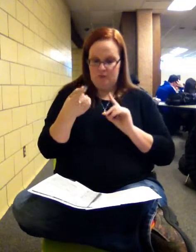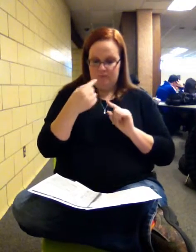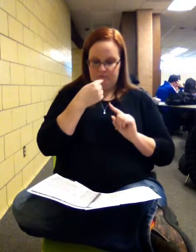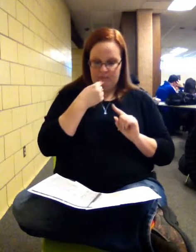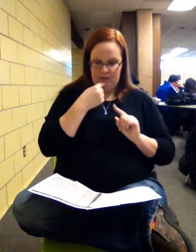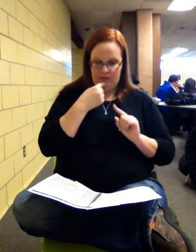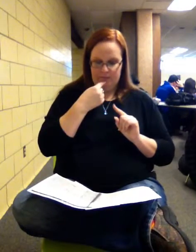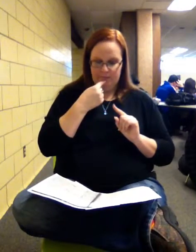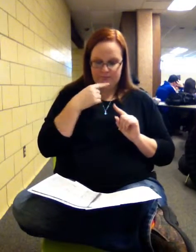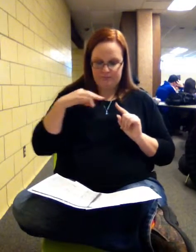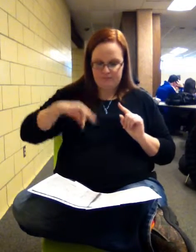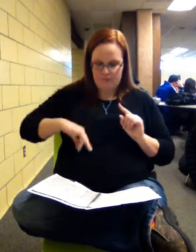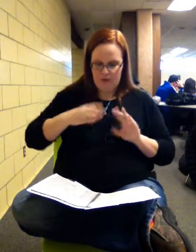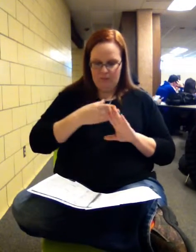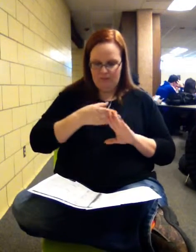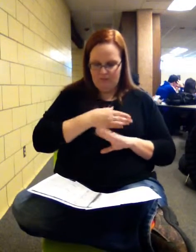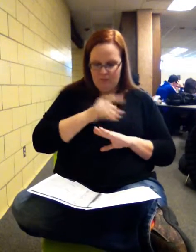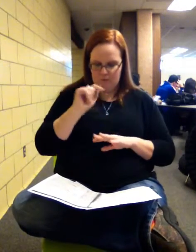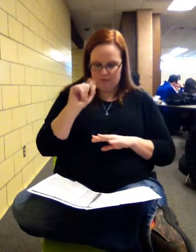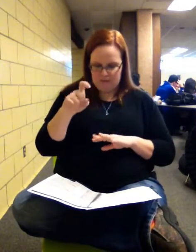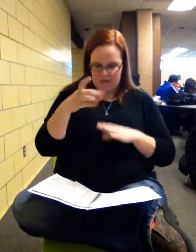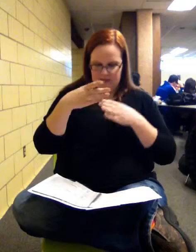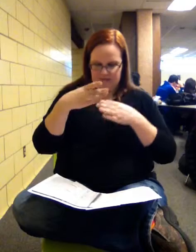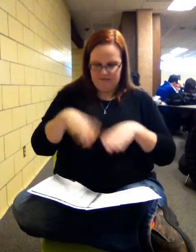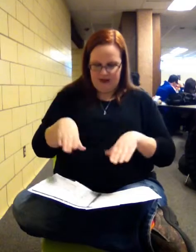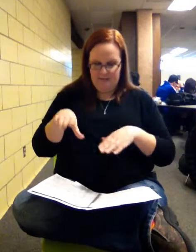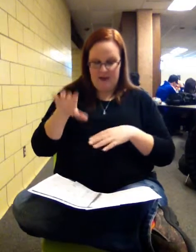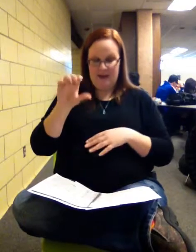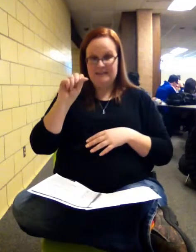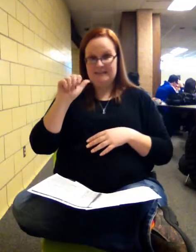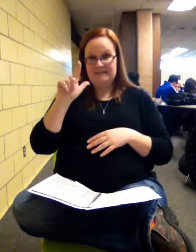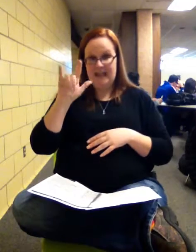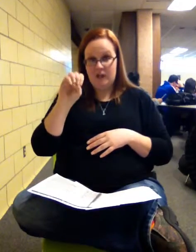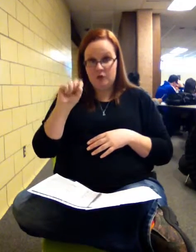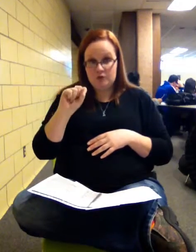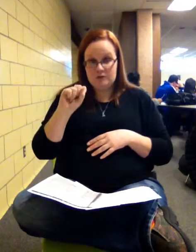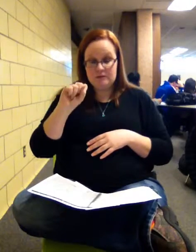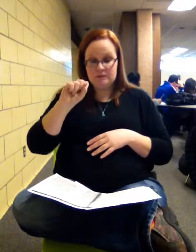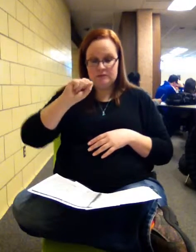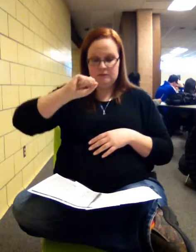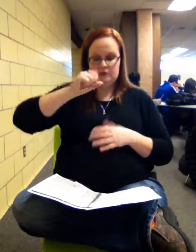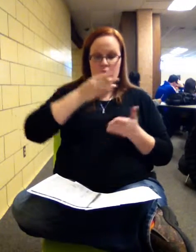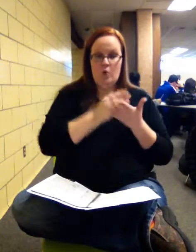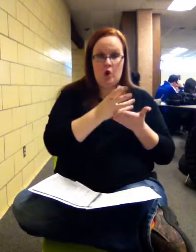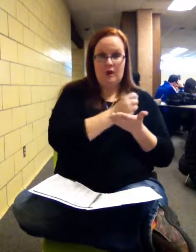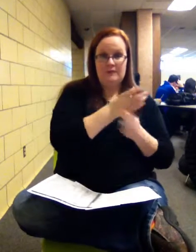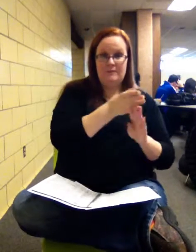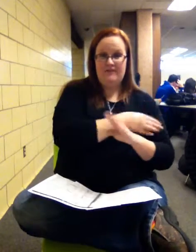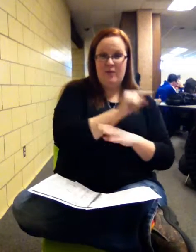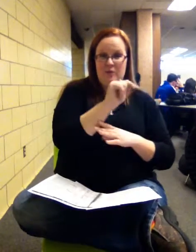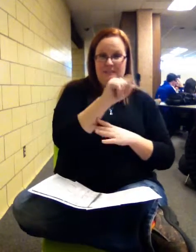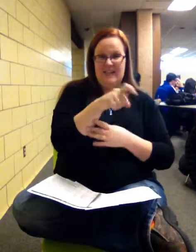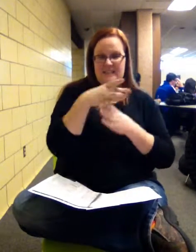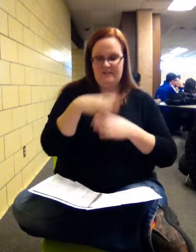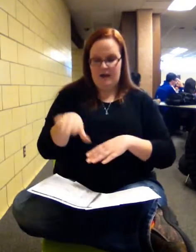before taxes divided by sales, so that's earning before tax divided by sales. So number 11 is going to be one of those where you